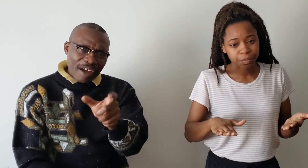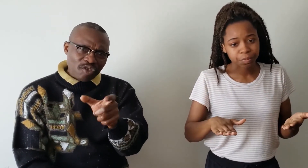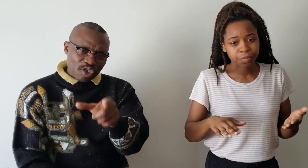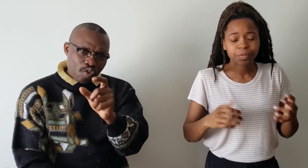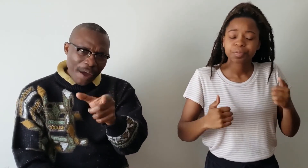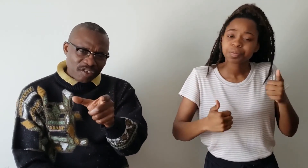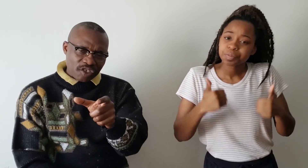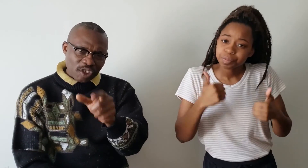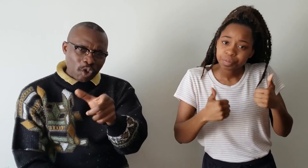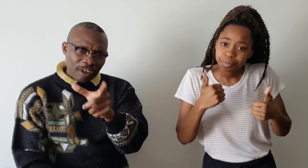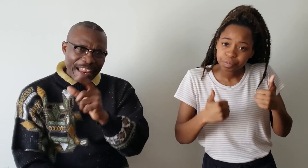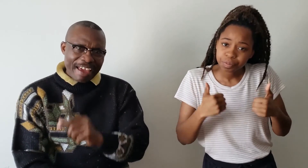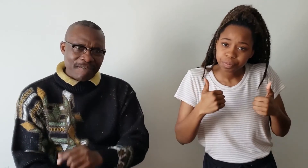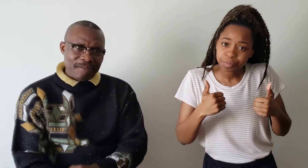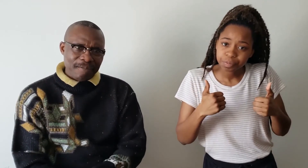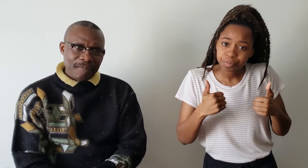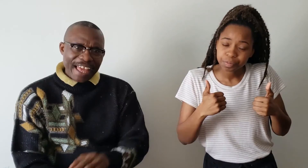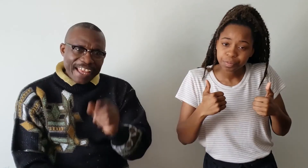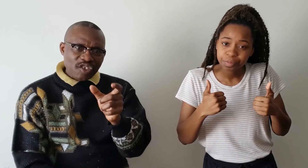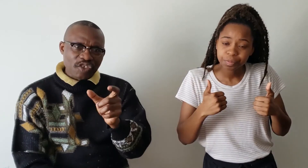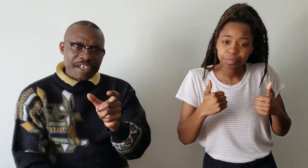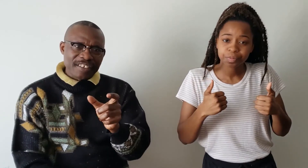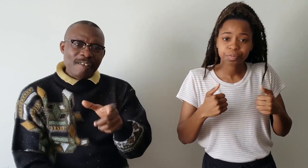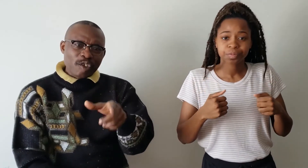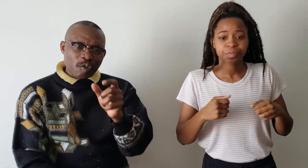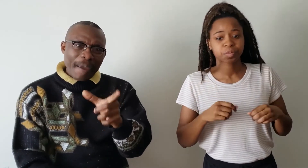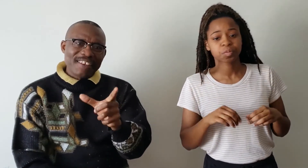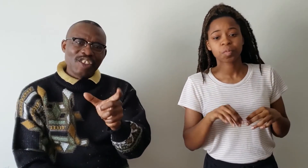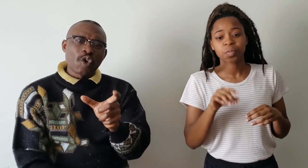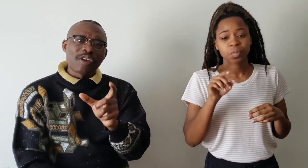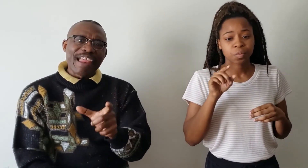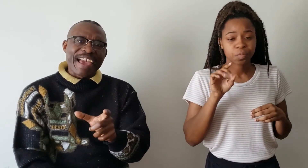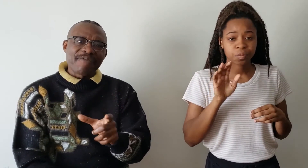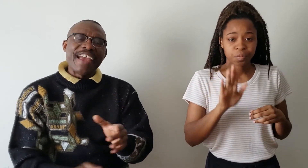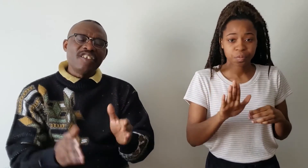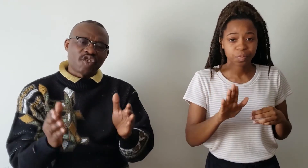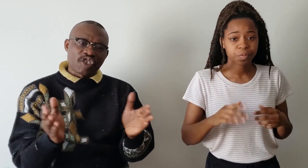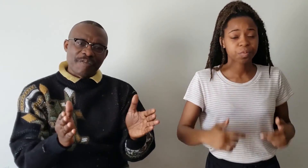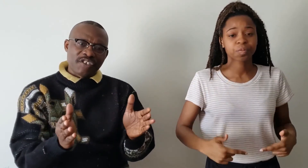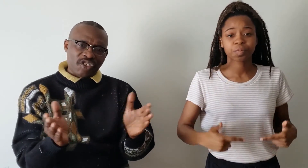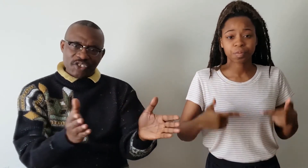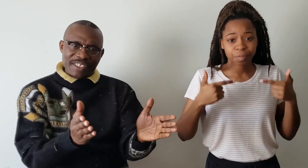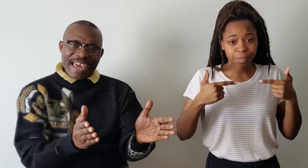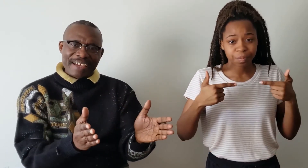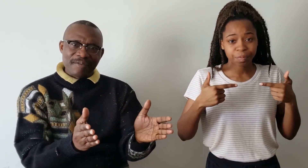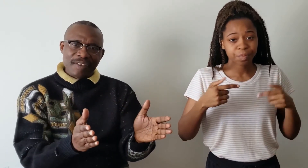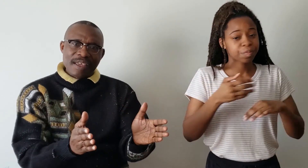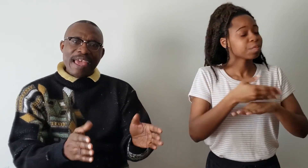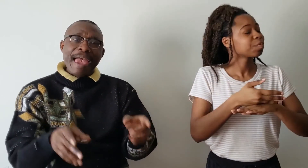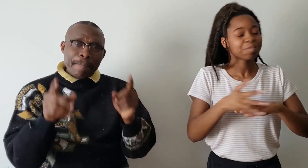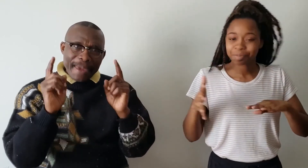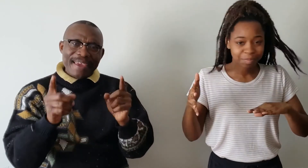Don't waste your life. Instead, spend your life in service to God. And